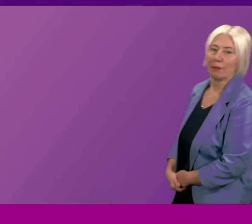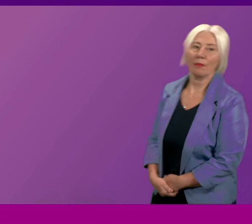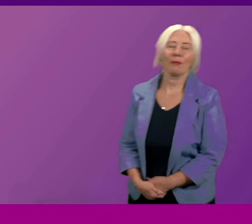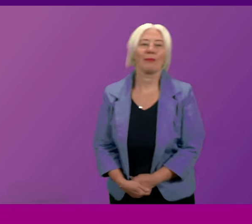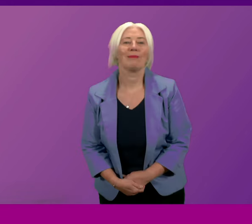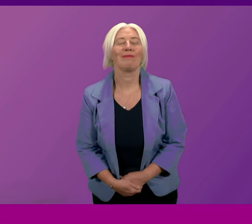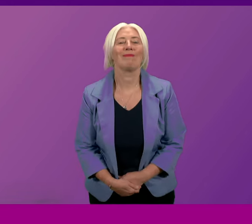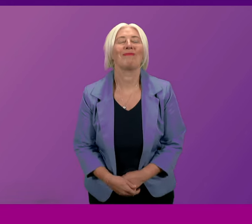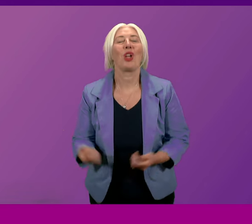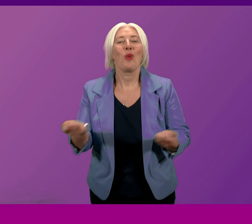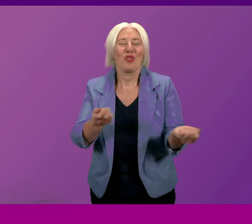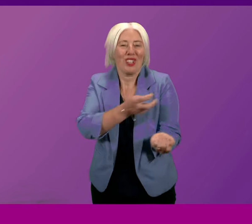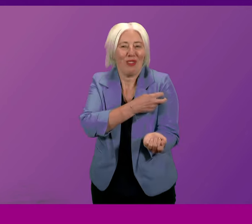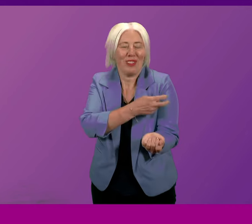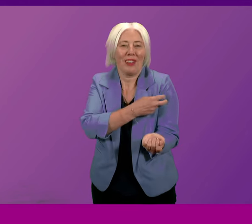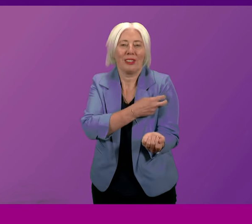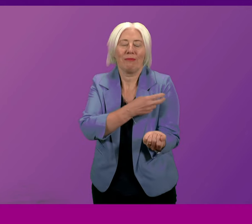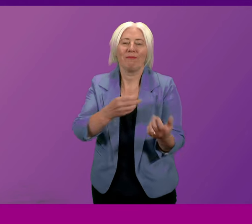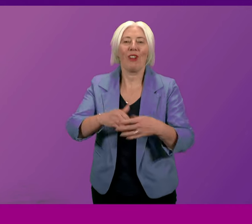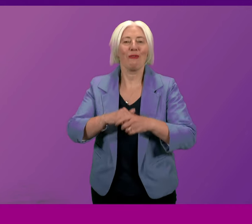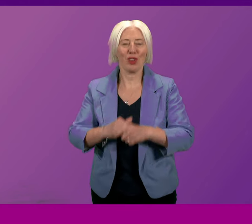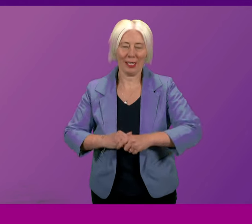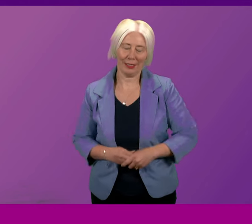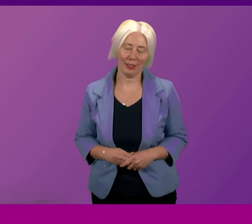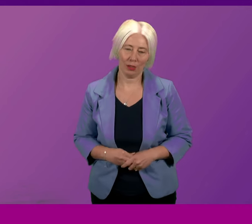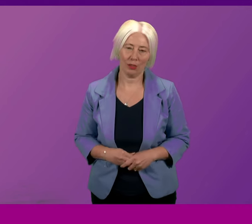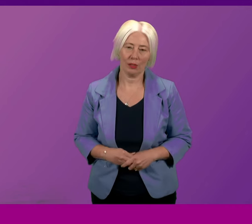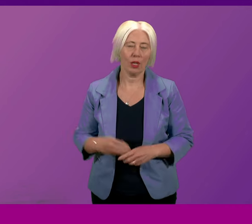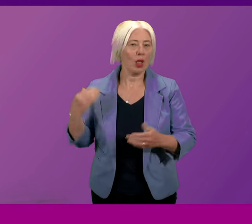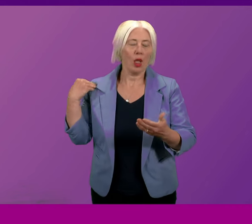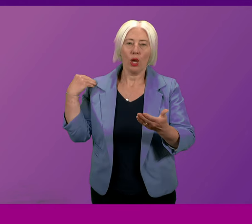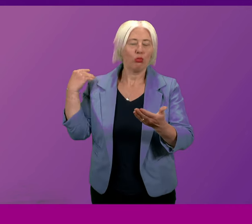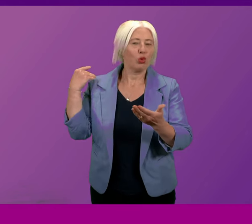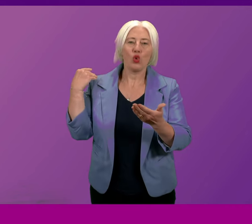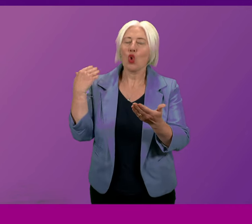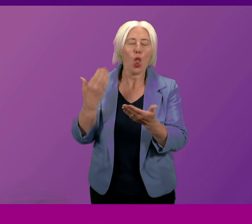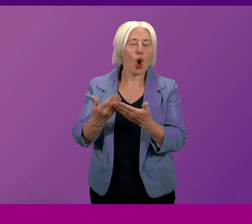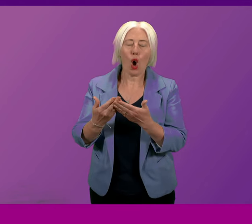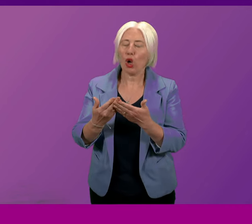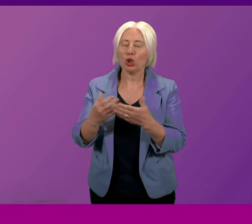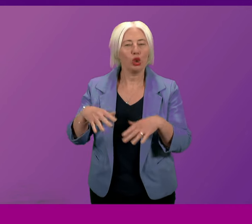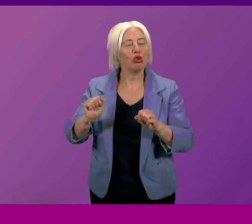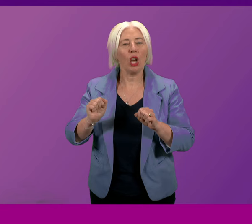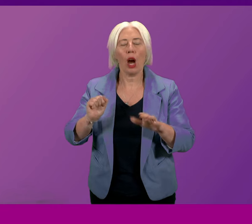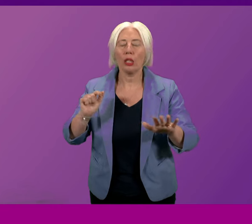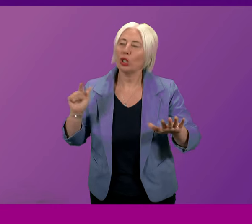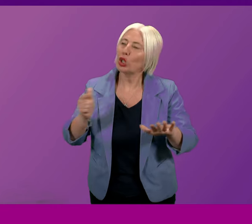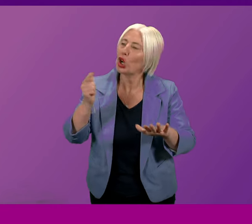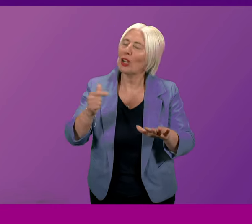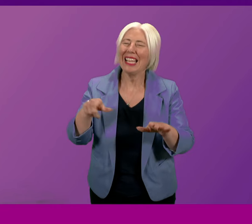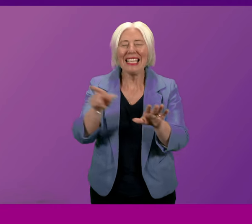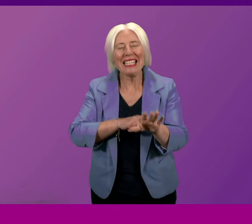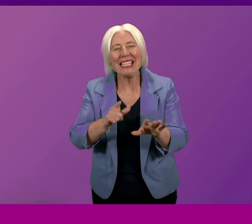Presiding Officer, friends. It took too long to begin this journey. Years,